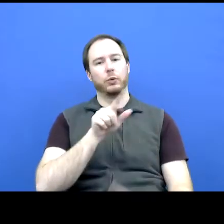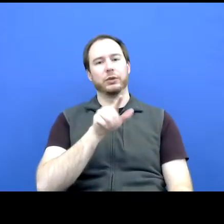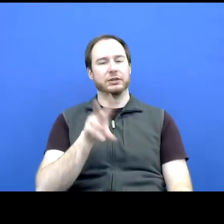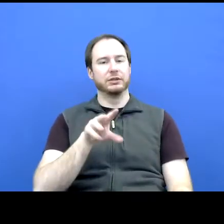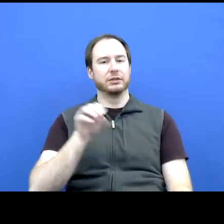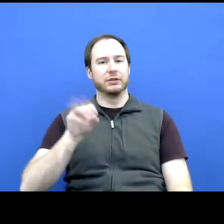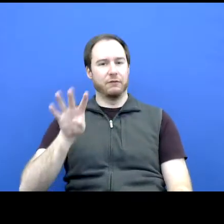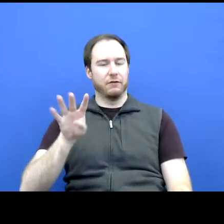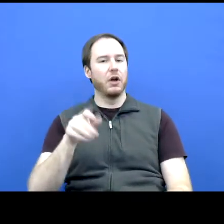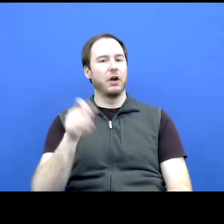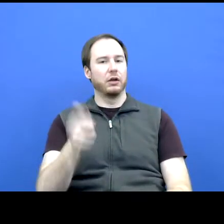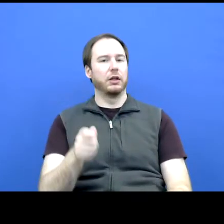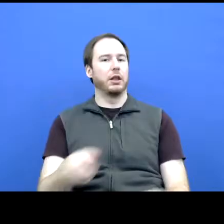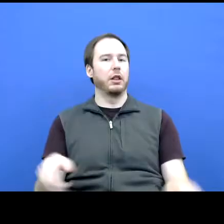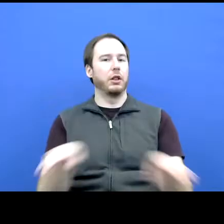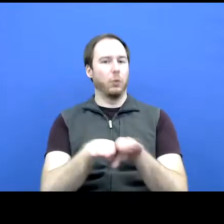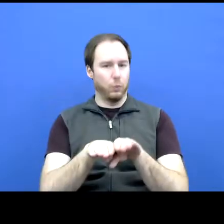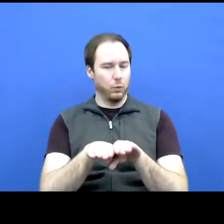2026-005.